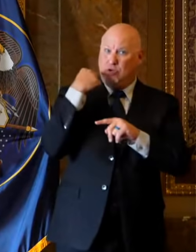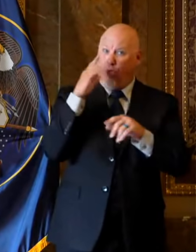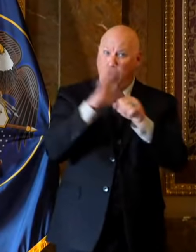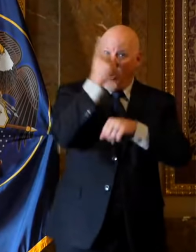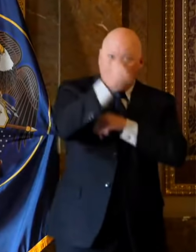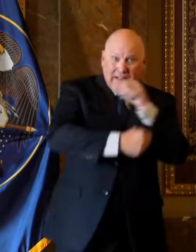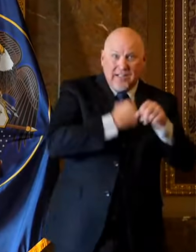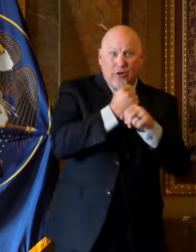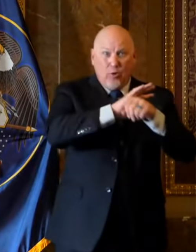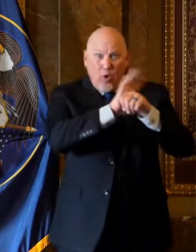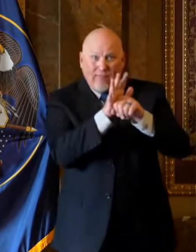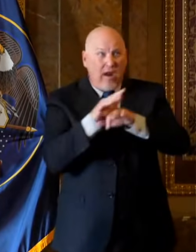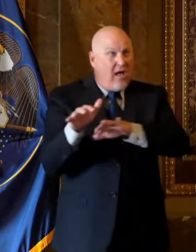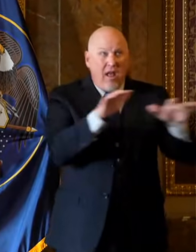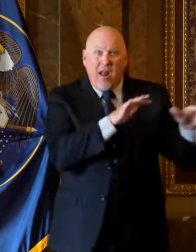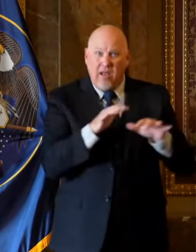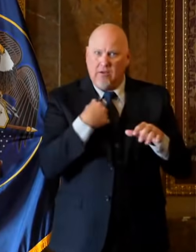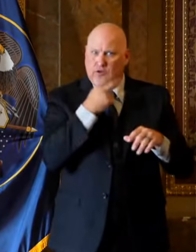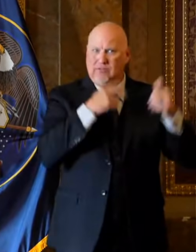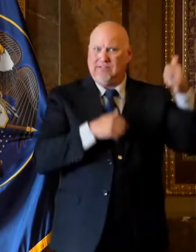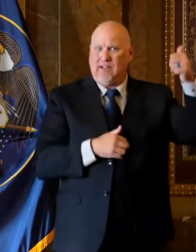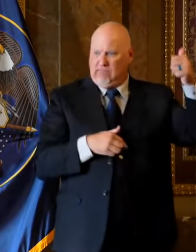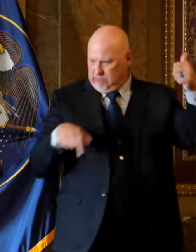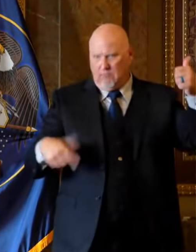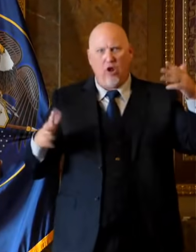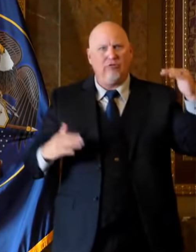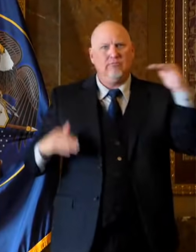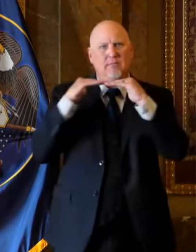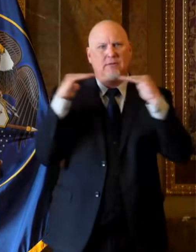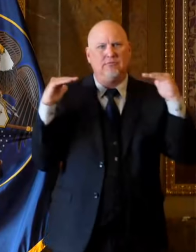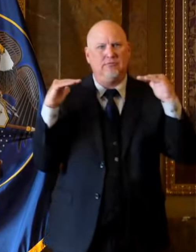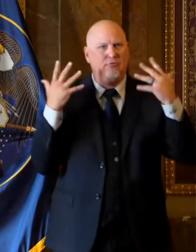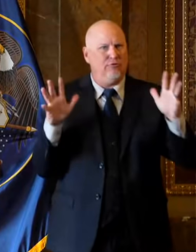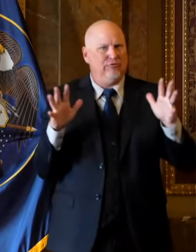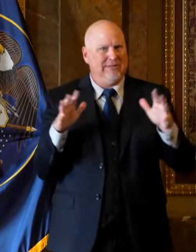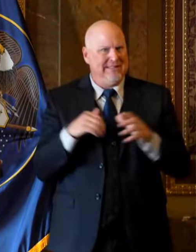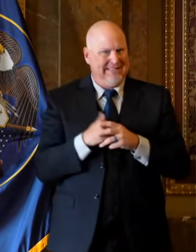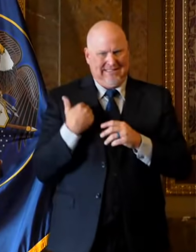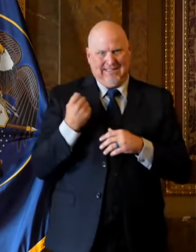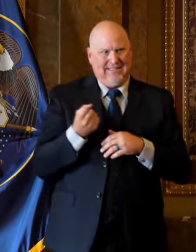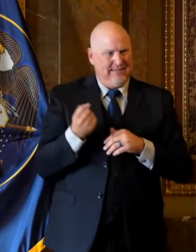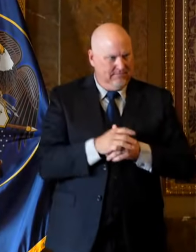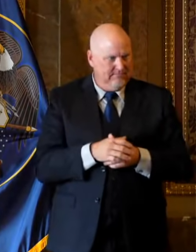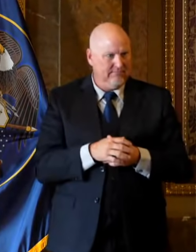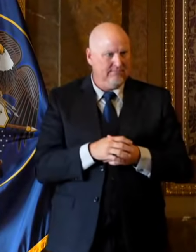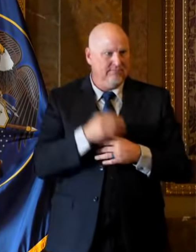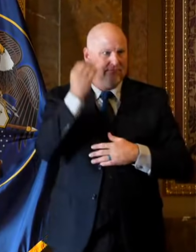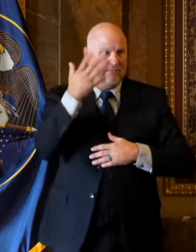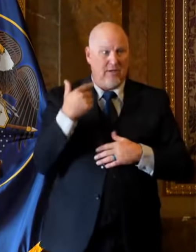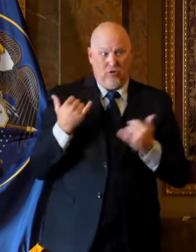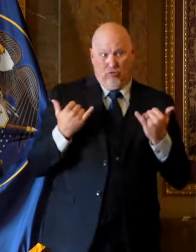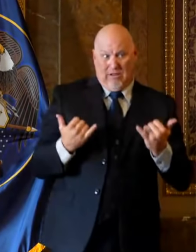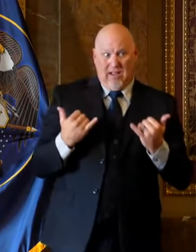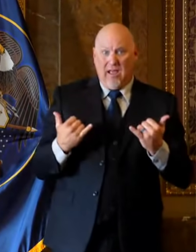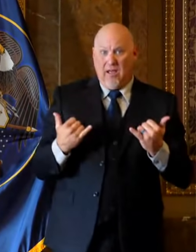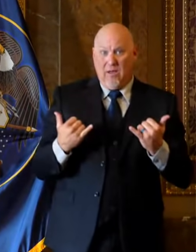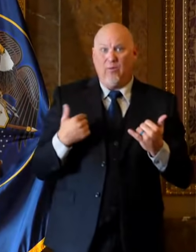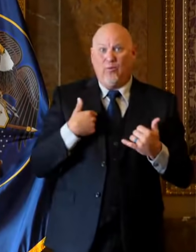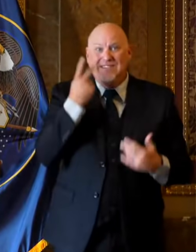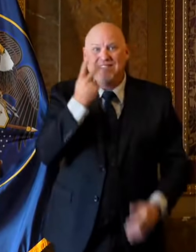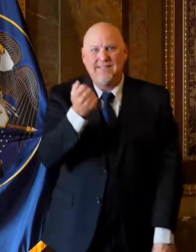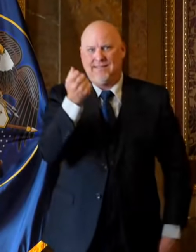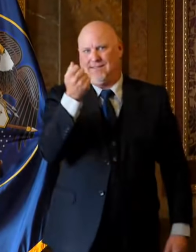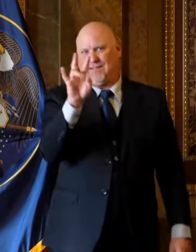12 to 17 children on any given day in one of our hospitals, with 5 to 7 of those children being in one of our